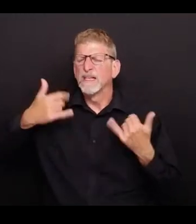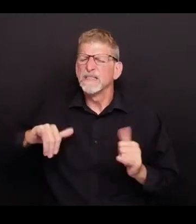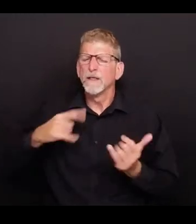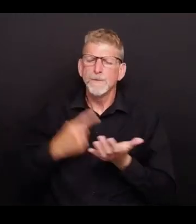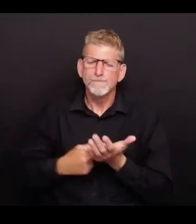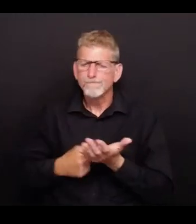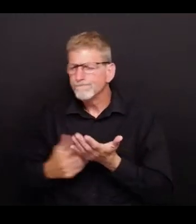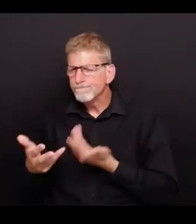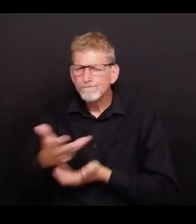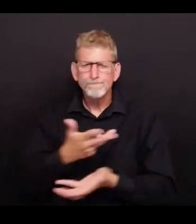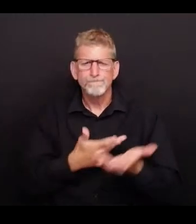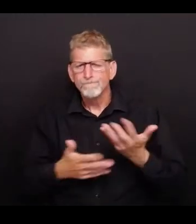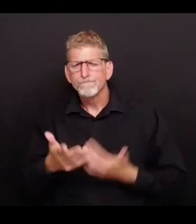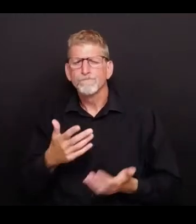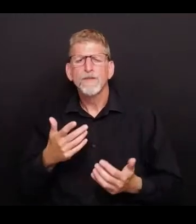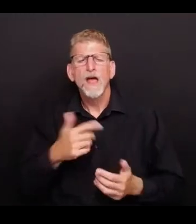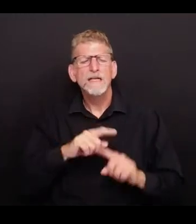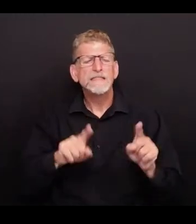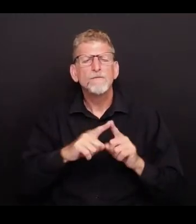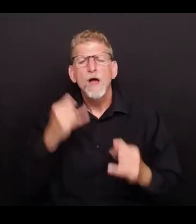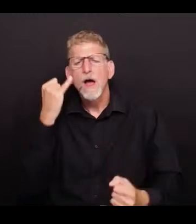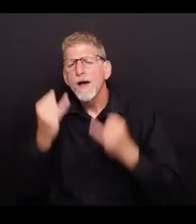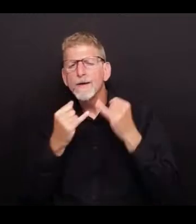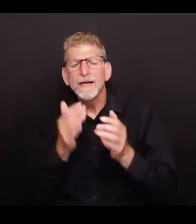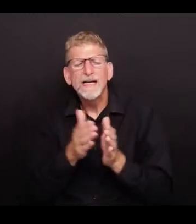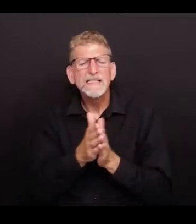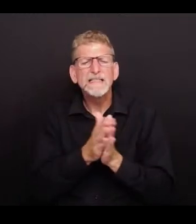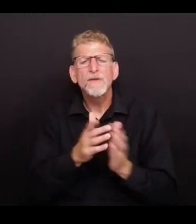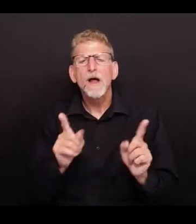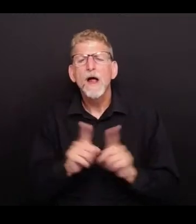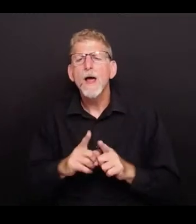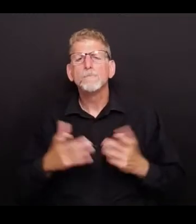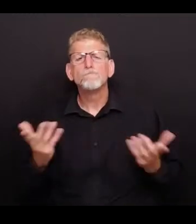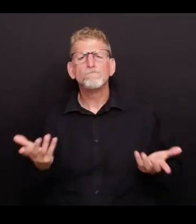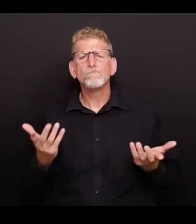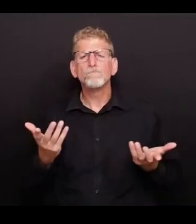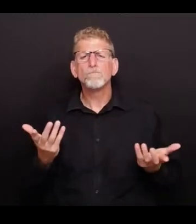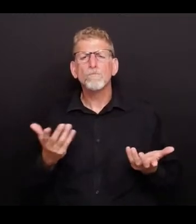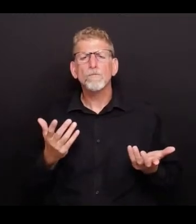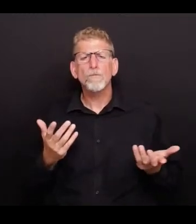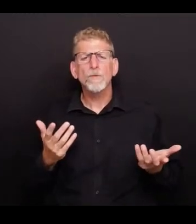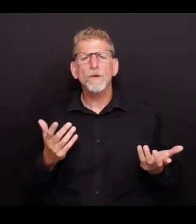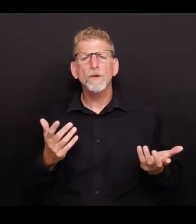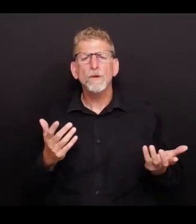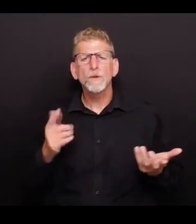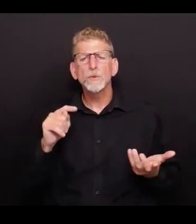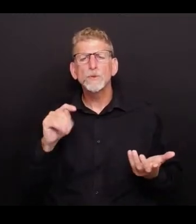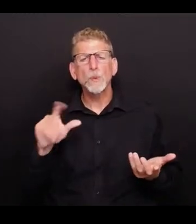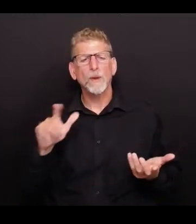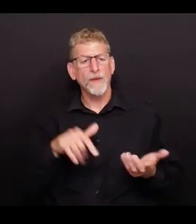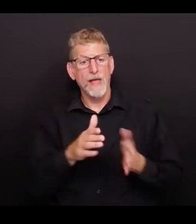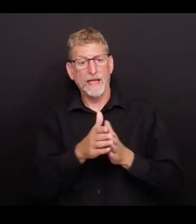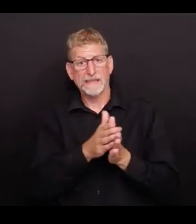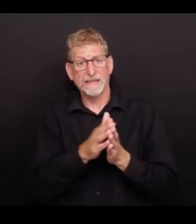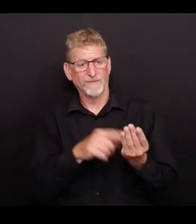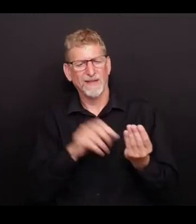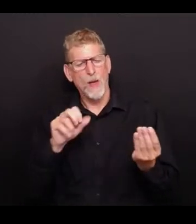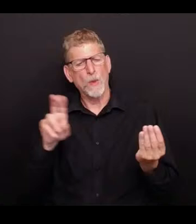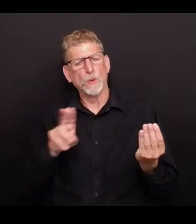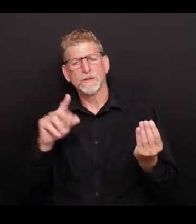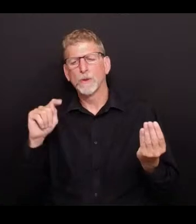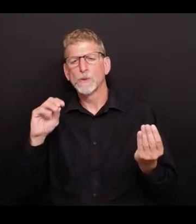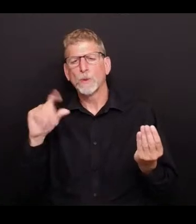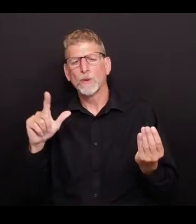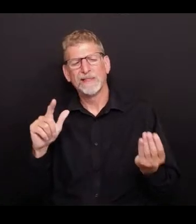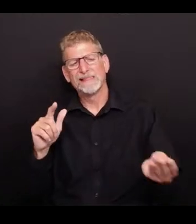front. And then, incentives are a tool that we use in public health on